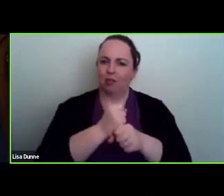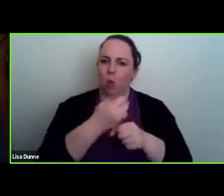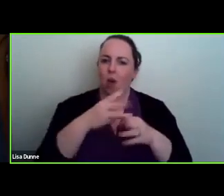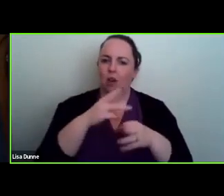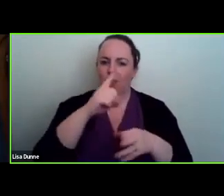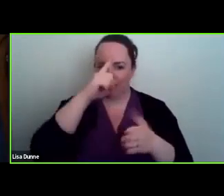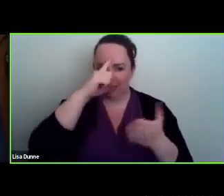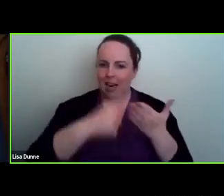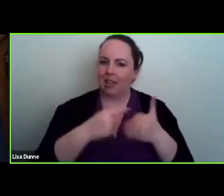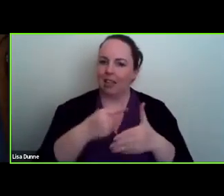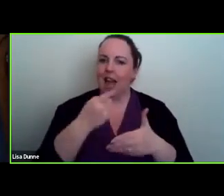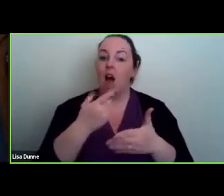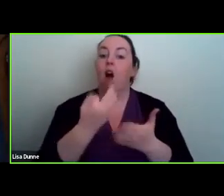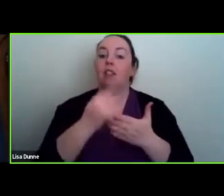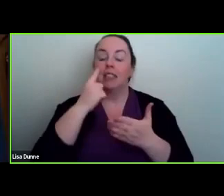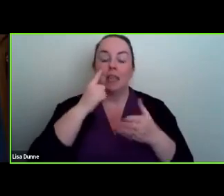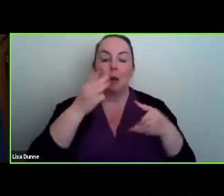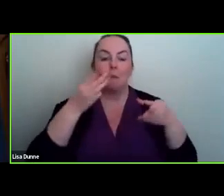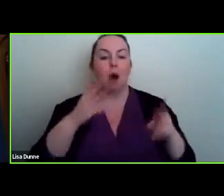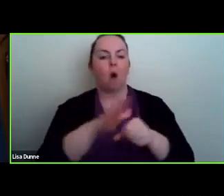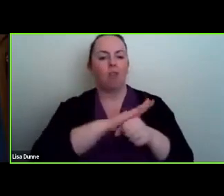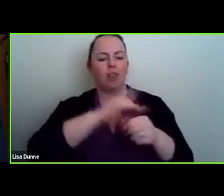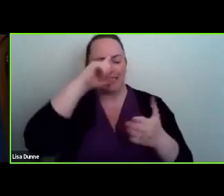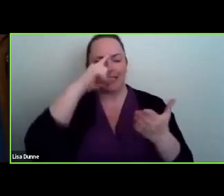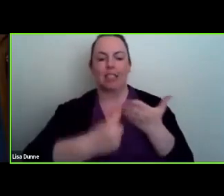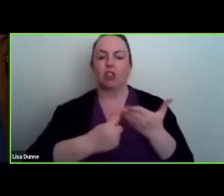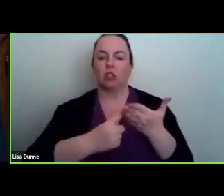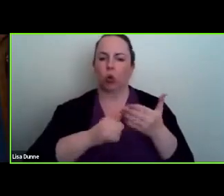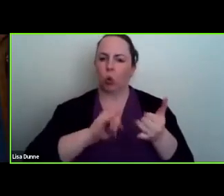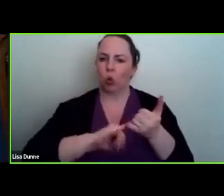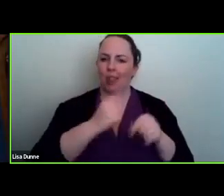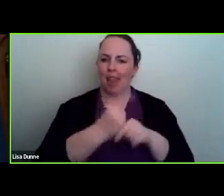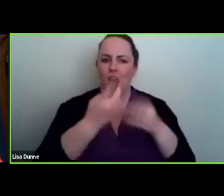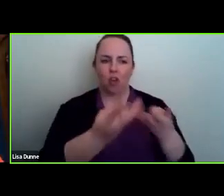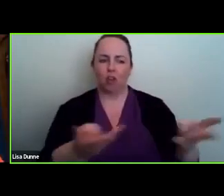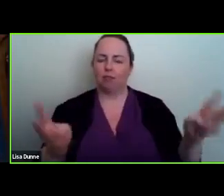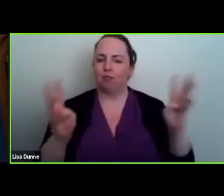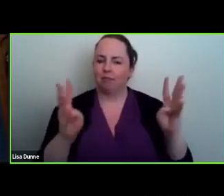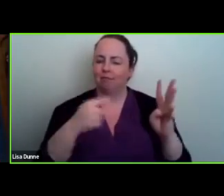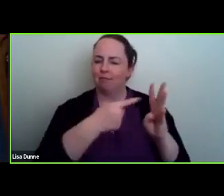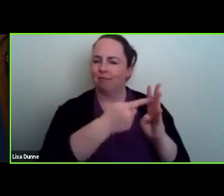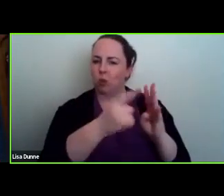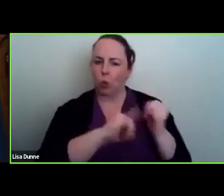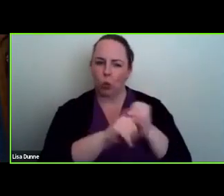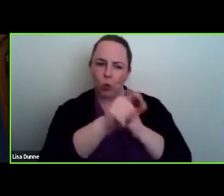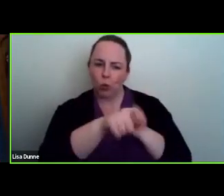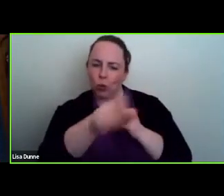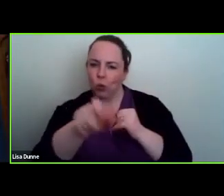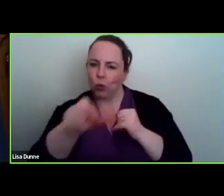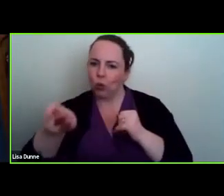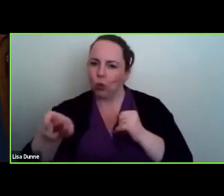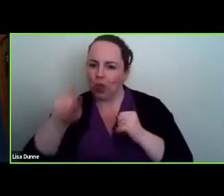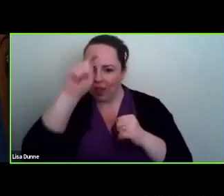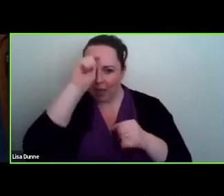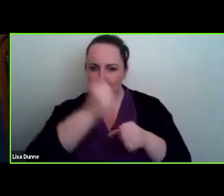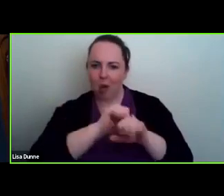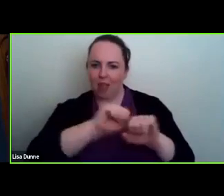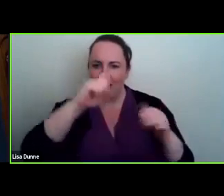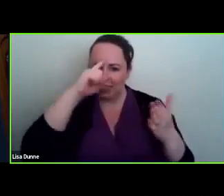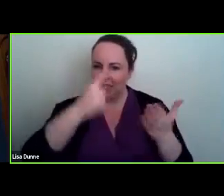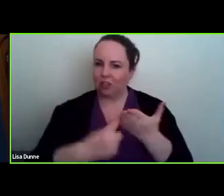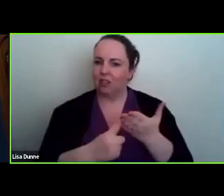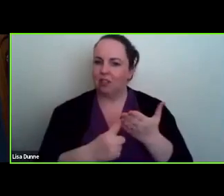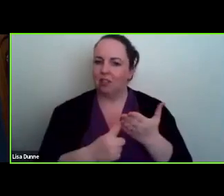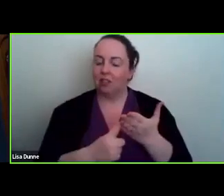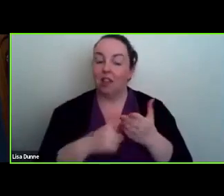the room in which powerful decisions are being made and calculate the diversity and quantify the varied lived experience